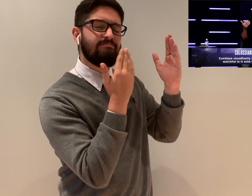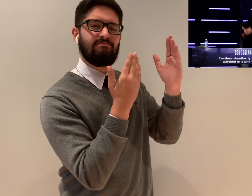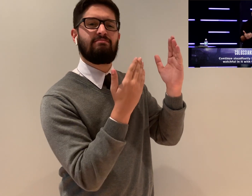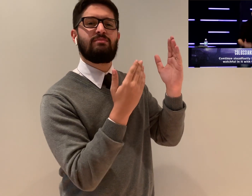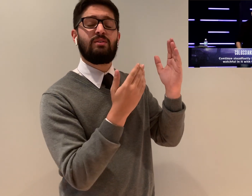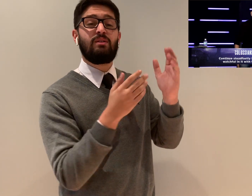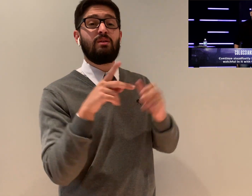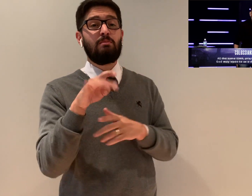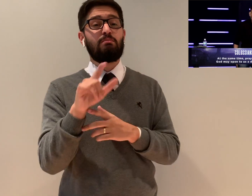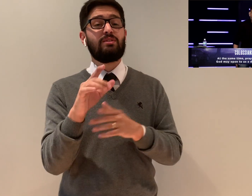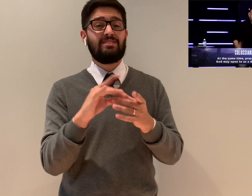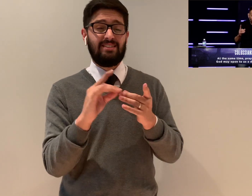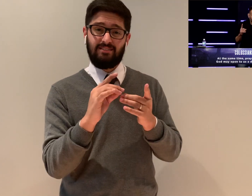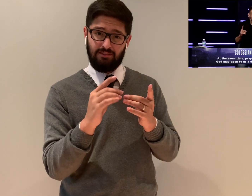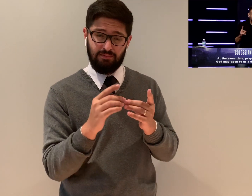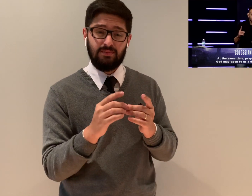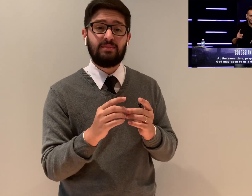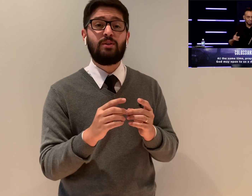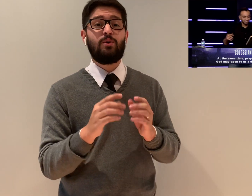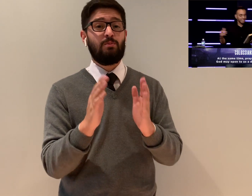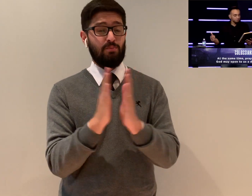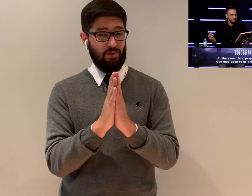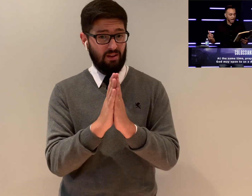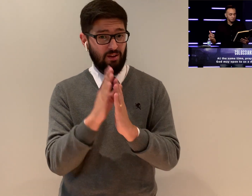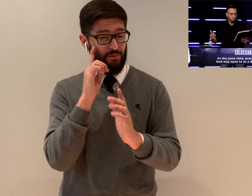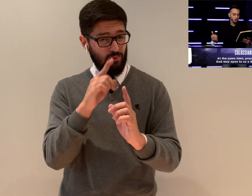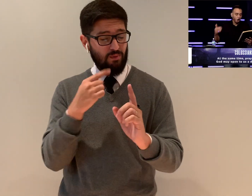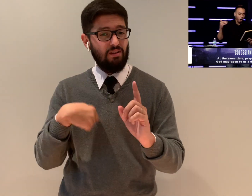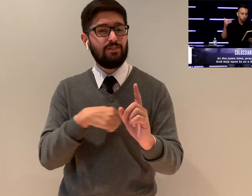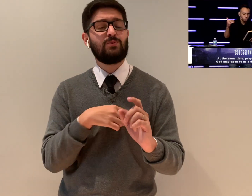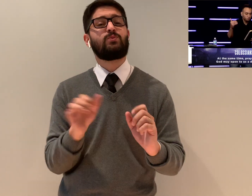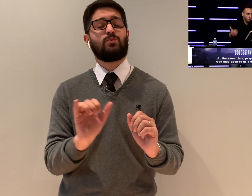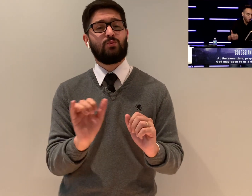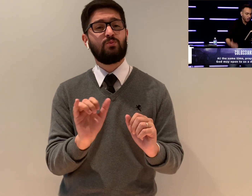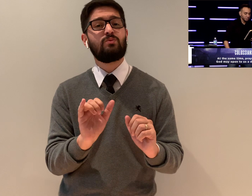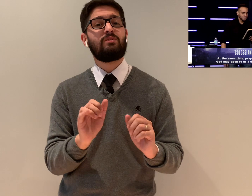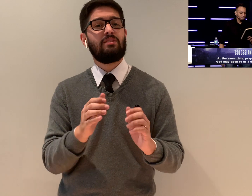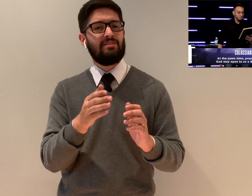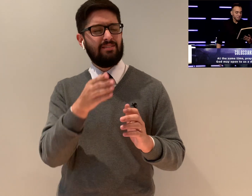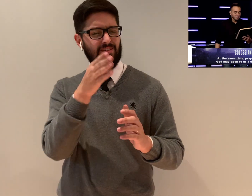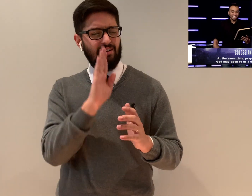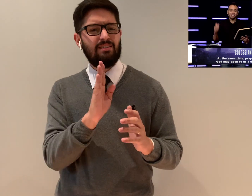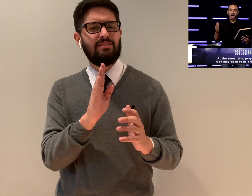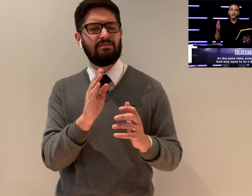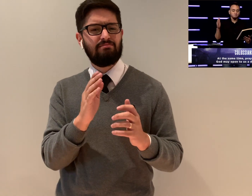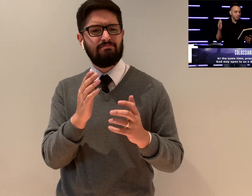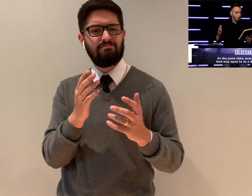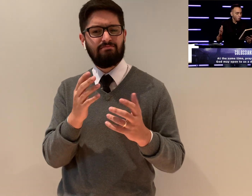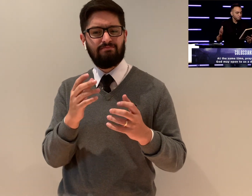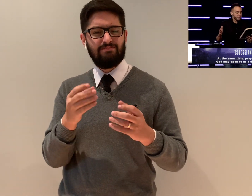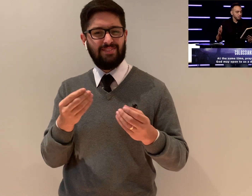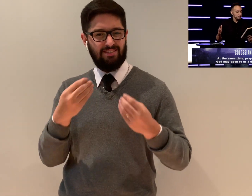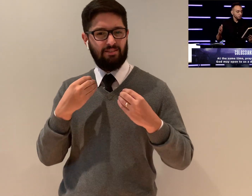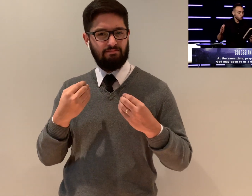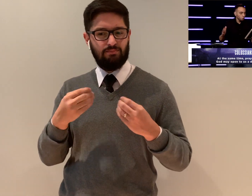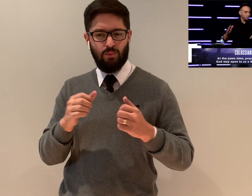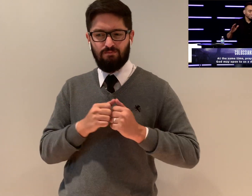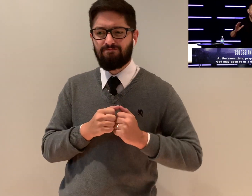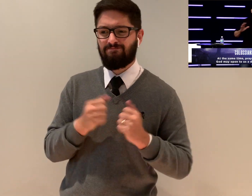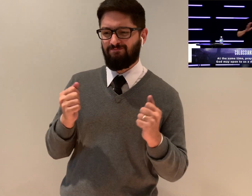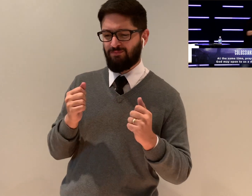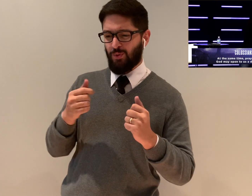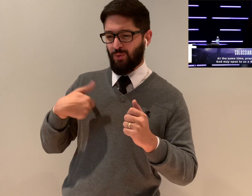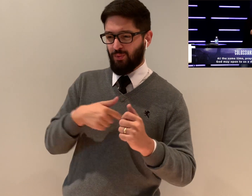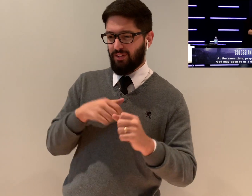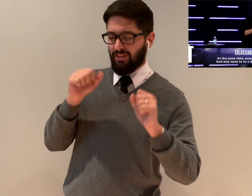with thanksgiving. Then Paul says, at the same time, pray also for us that God may open to us